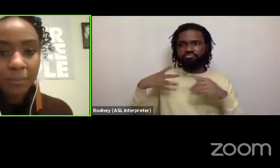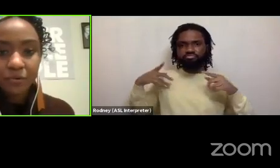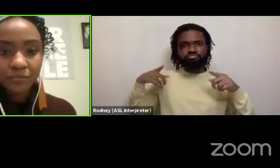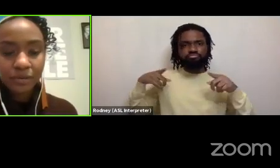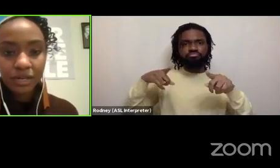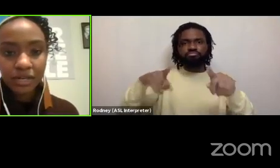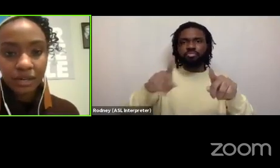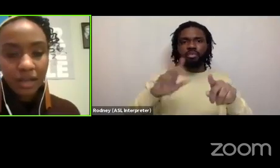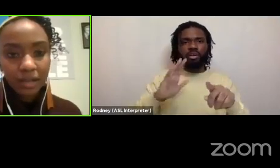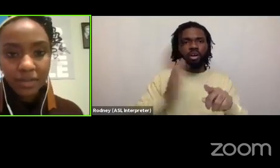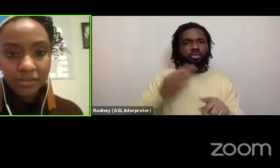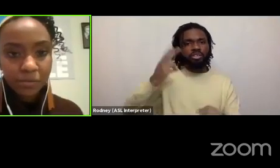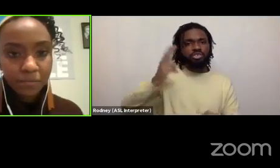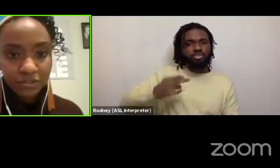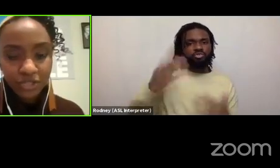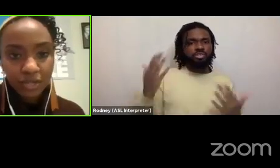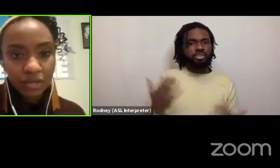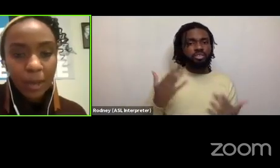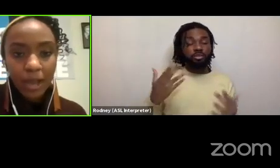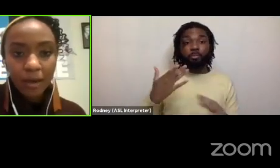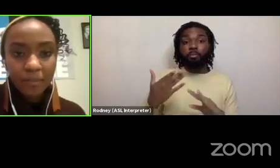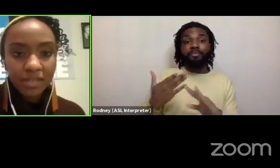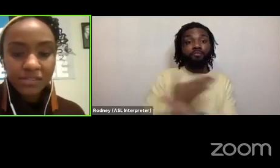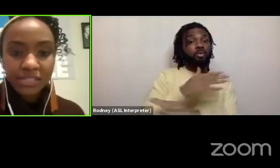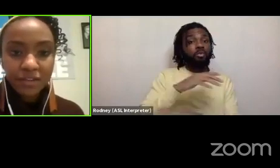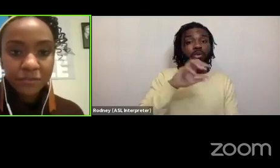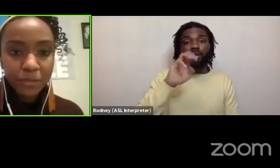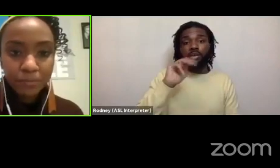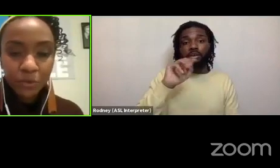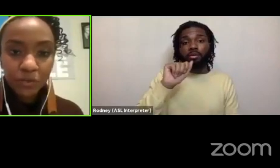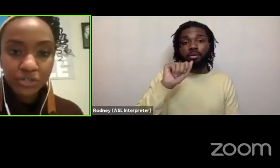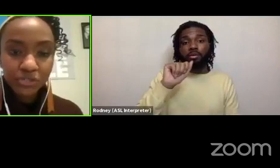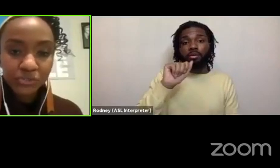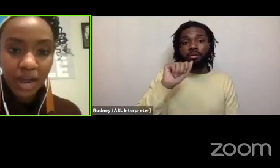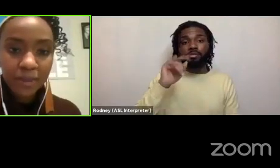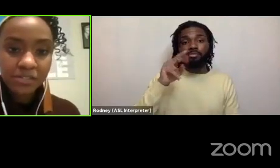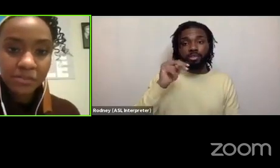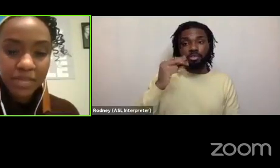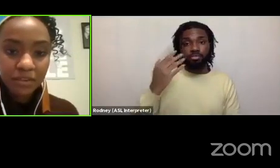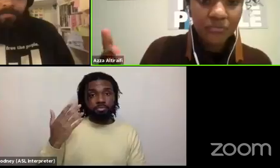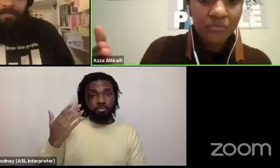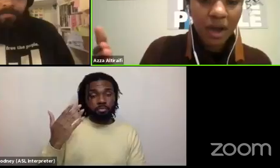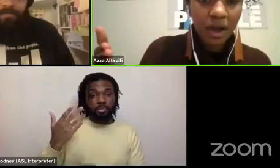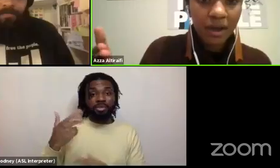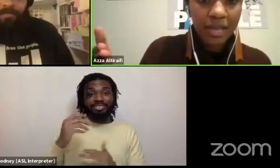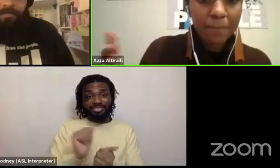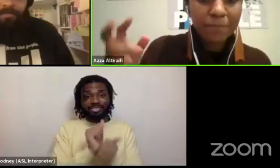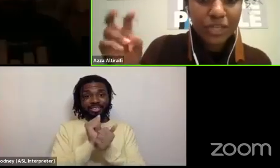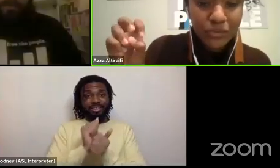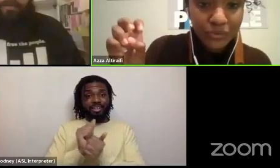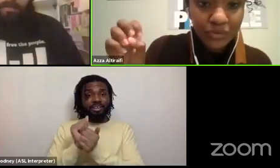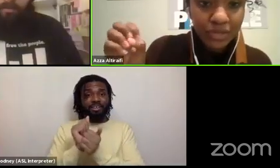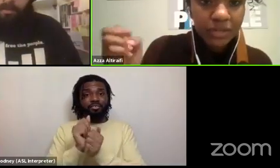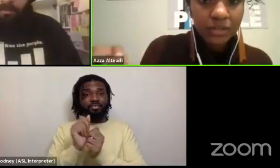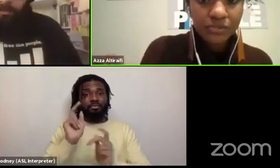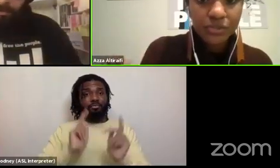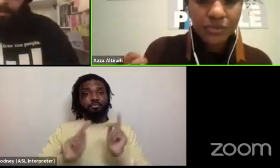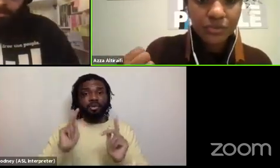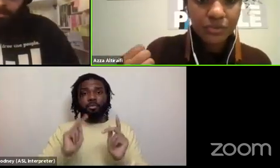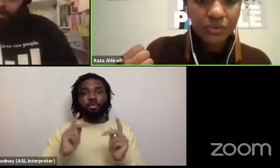country. Before emancipation, enslaved people were described as being